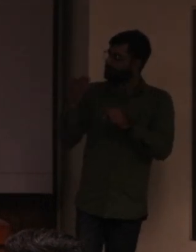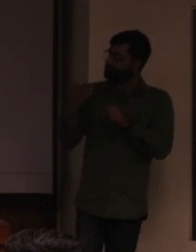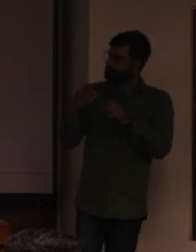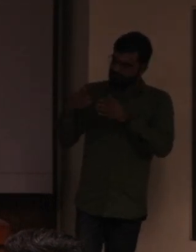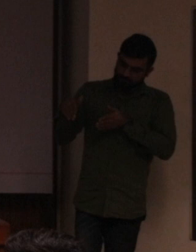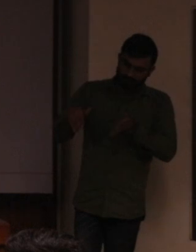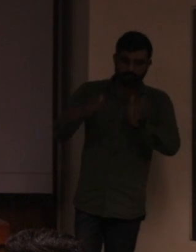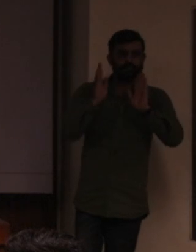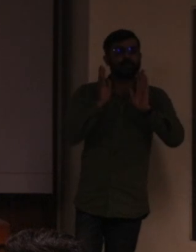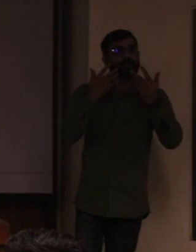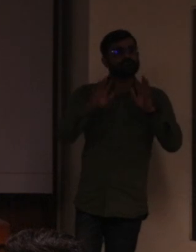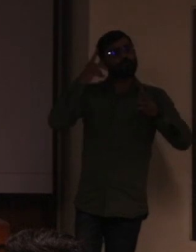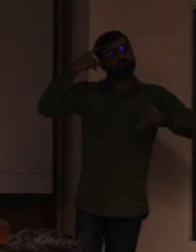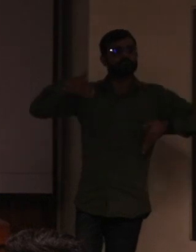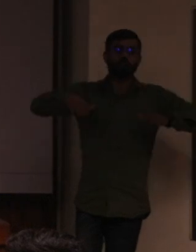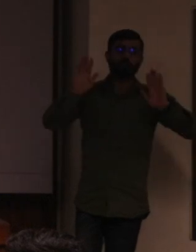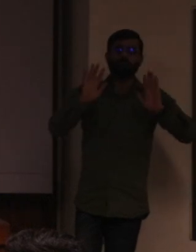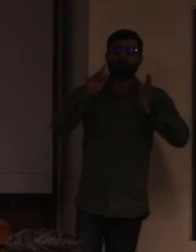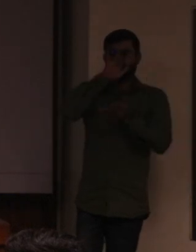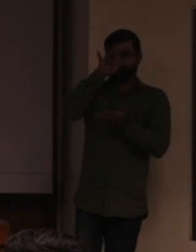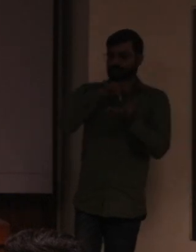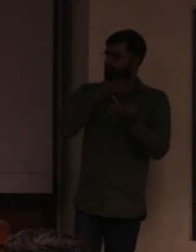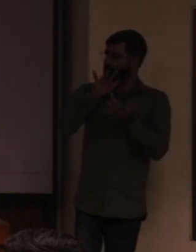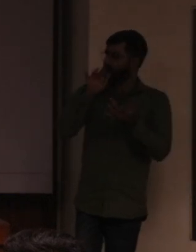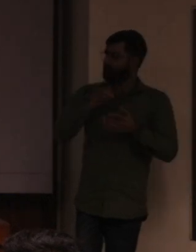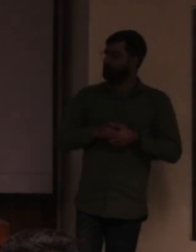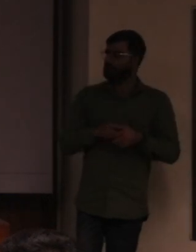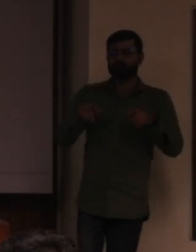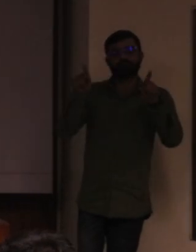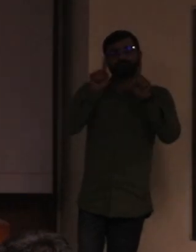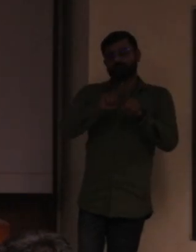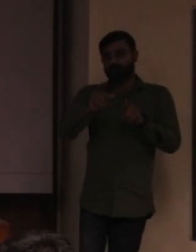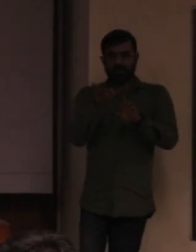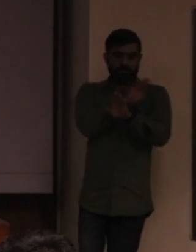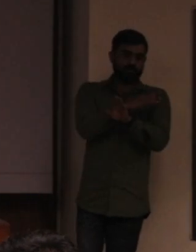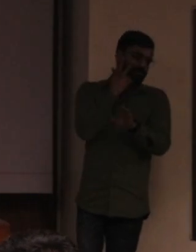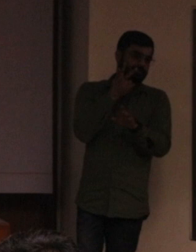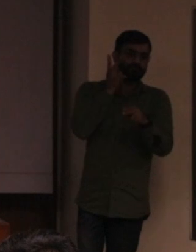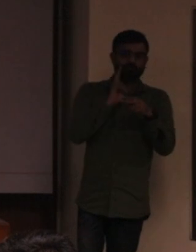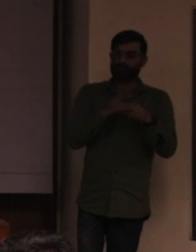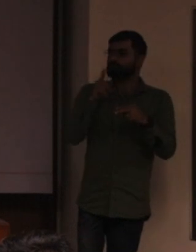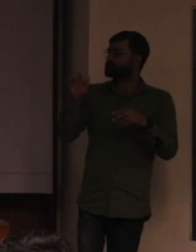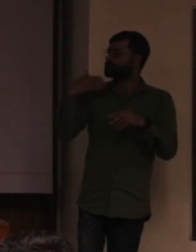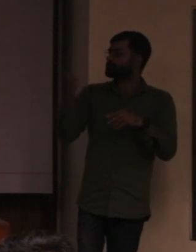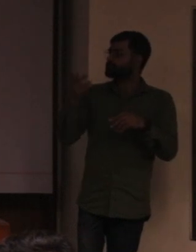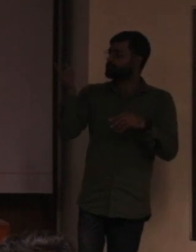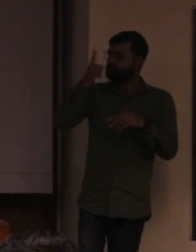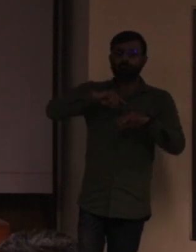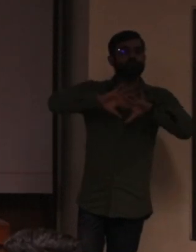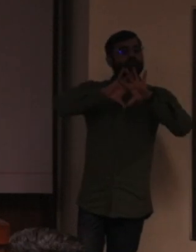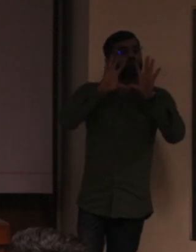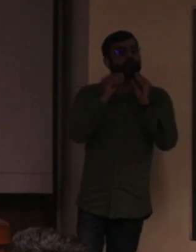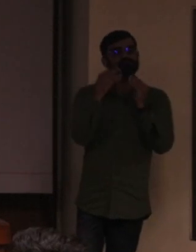drain along the road. Then you have a road. Then you have a central verge. Similar way, other side you see. And unfortunately, when you look at the